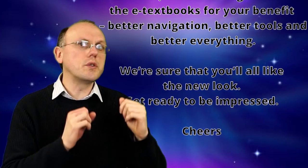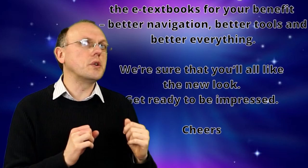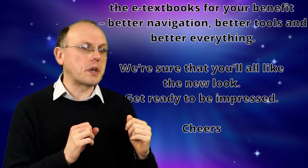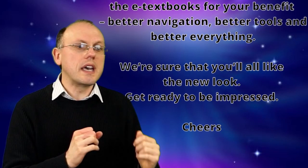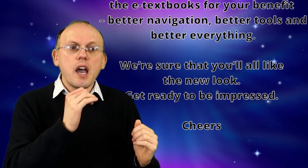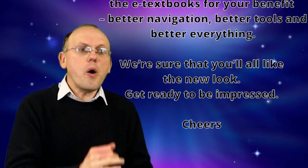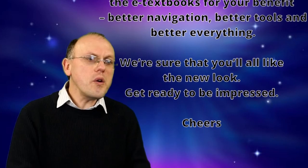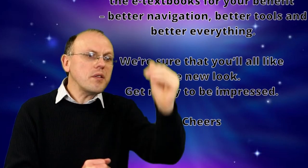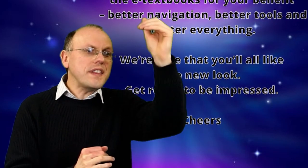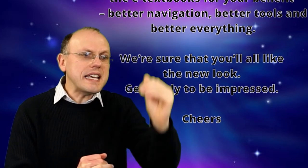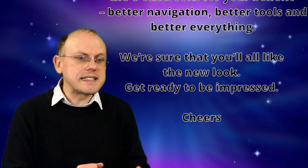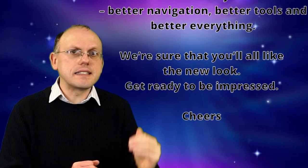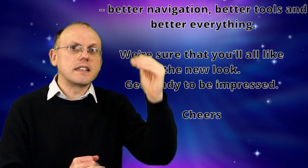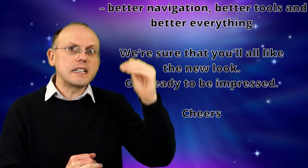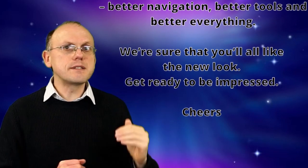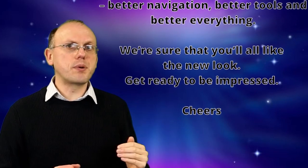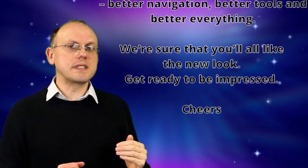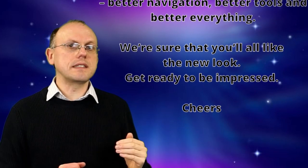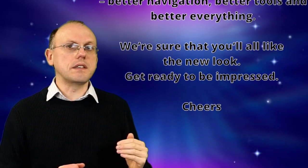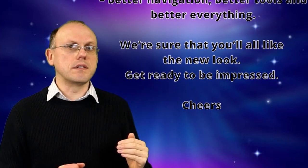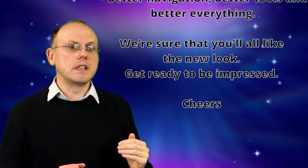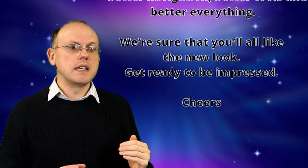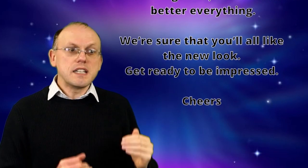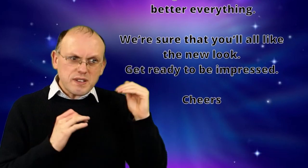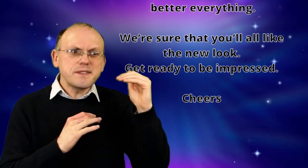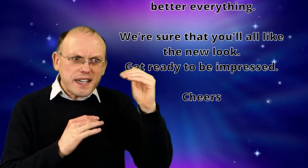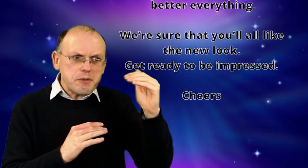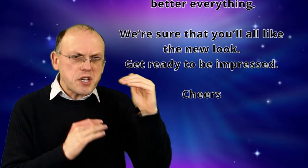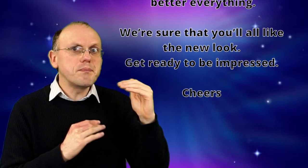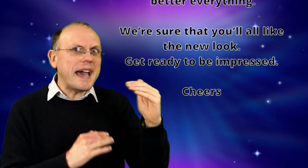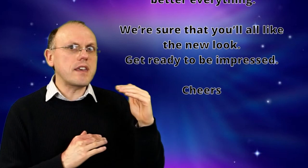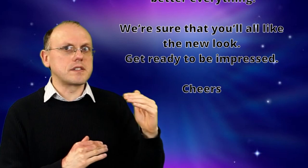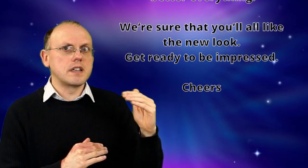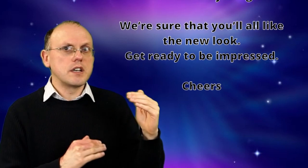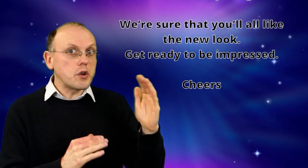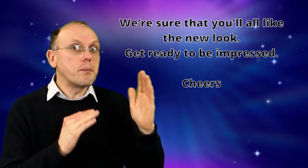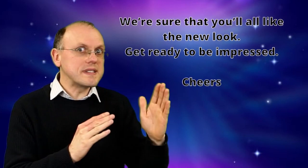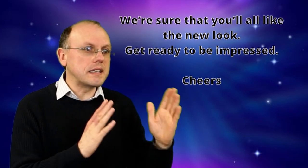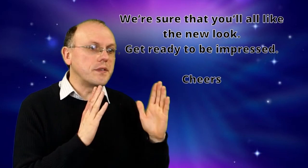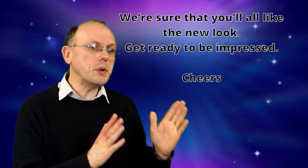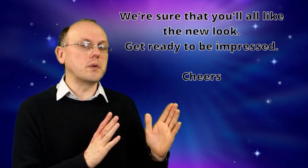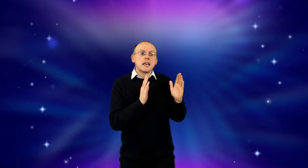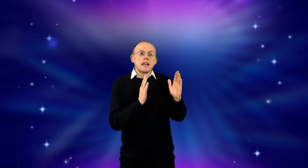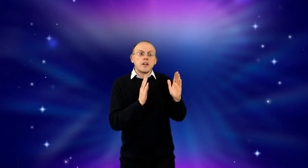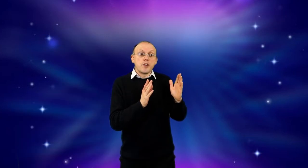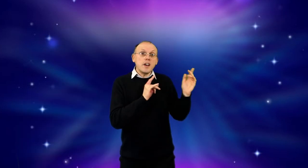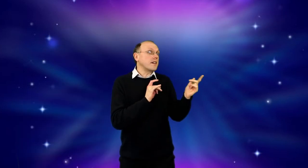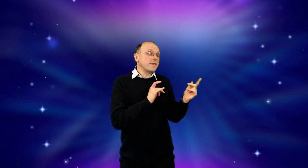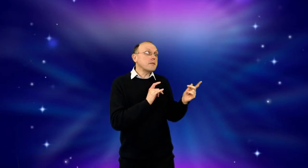look. All this is positive. So it is very much biased to a positive view. The learner